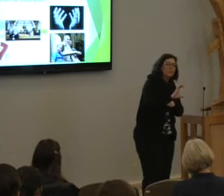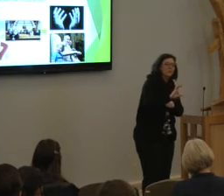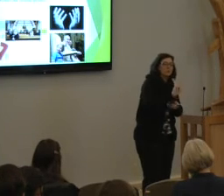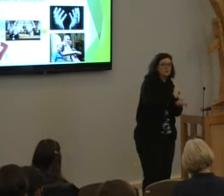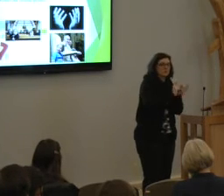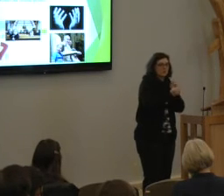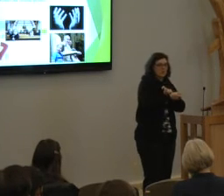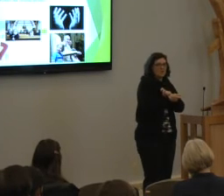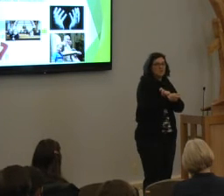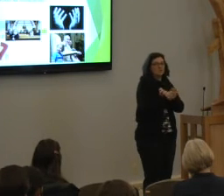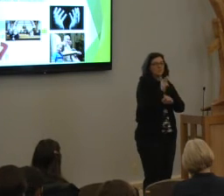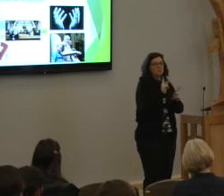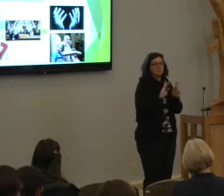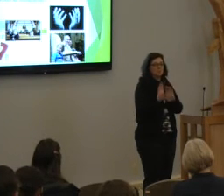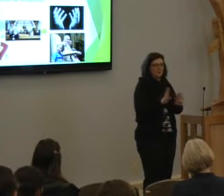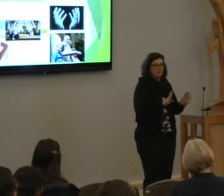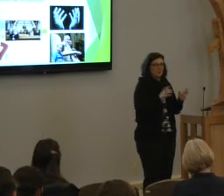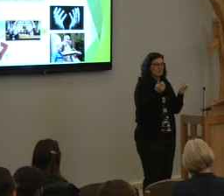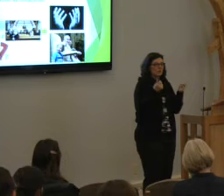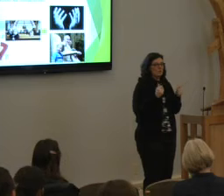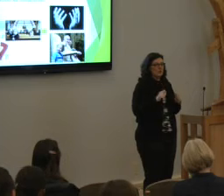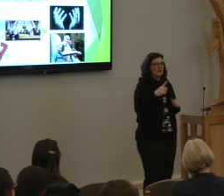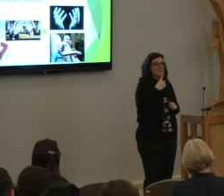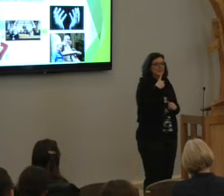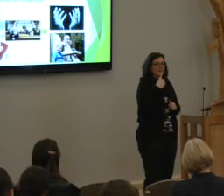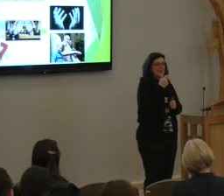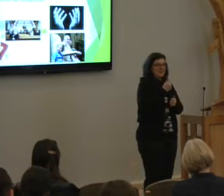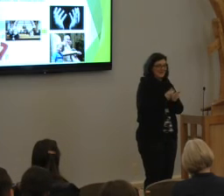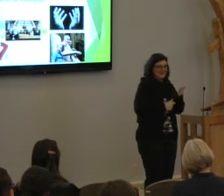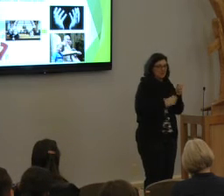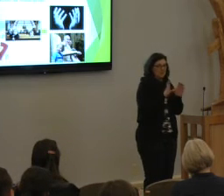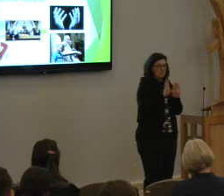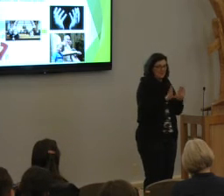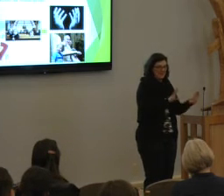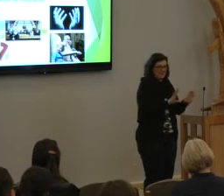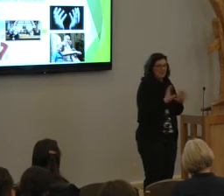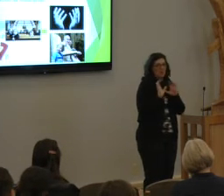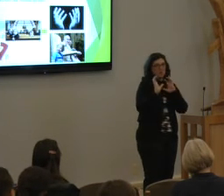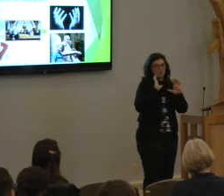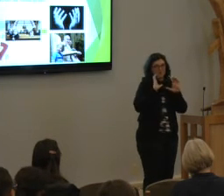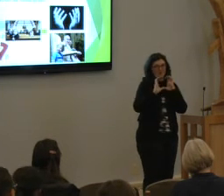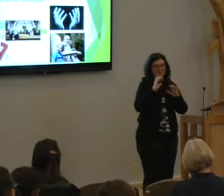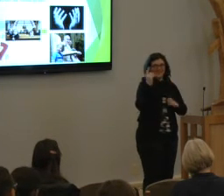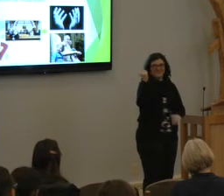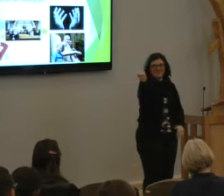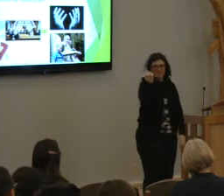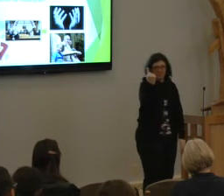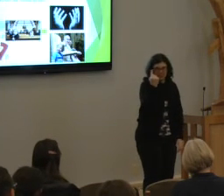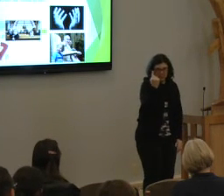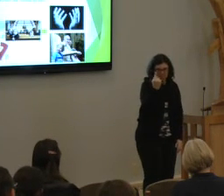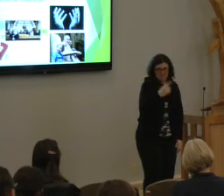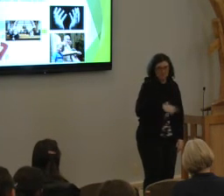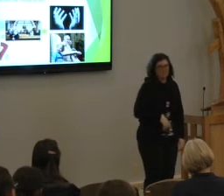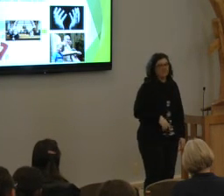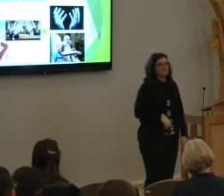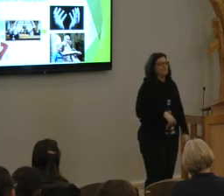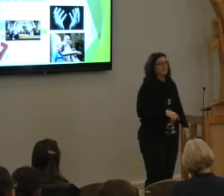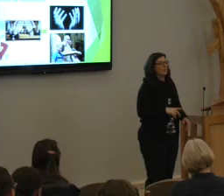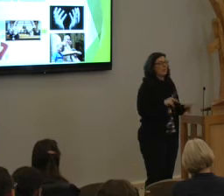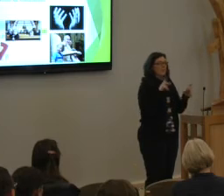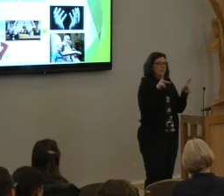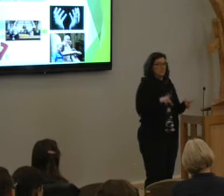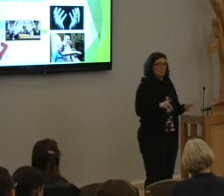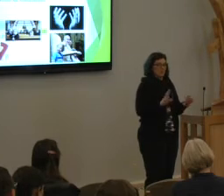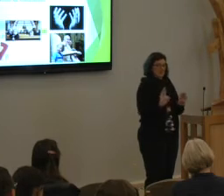behavior like Pavlov. They are saying every behavior communicates something. And when somebody